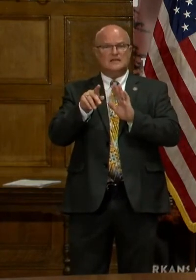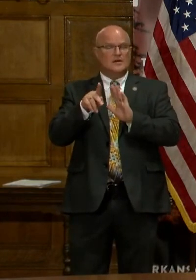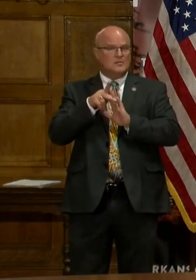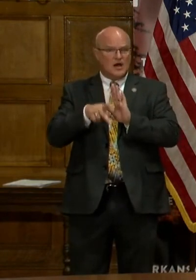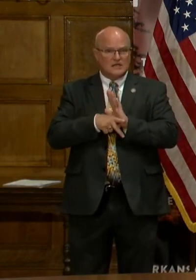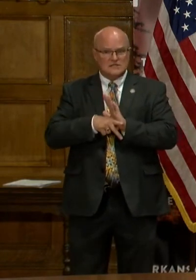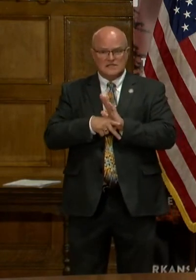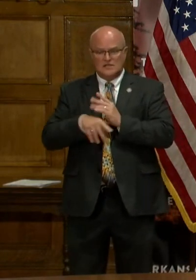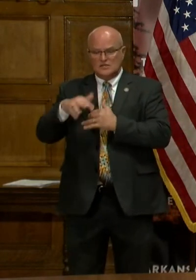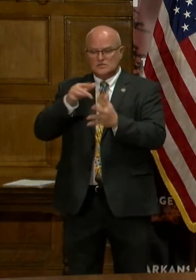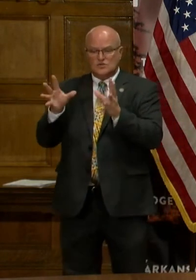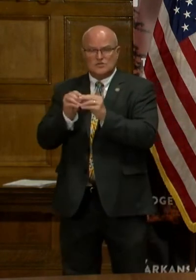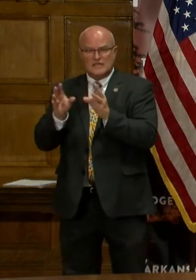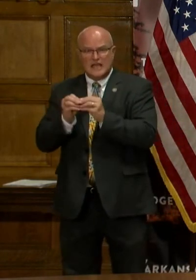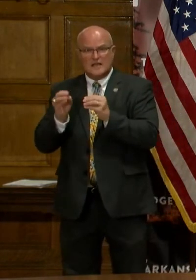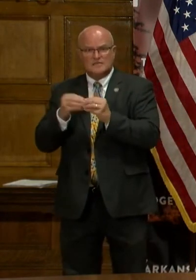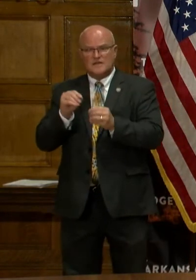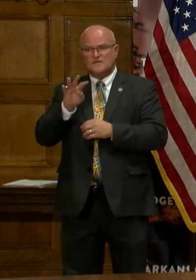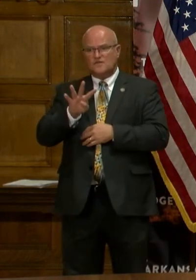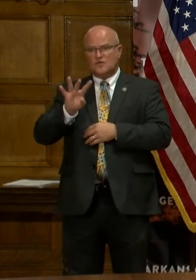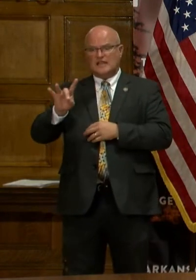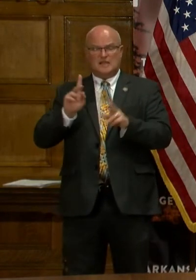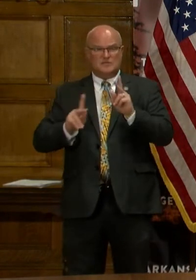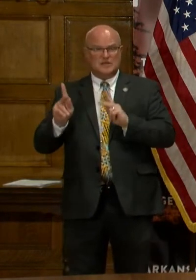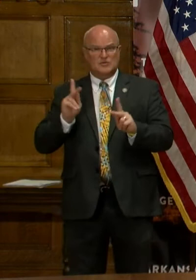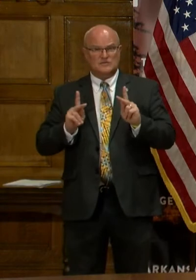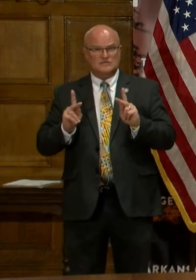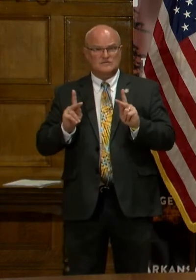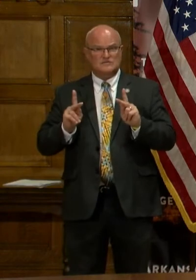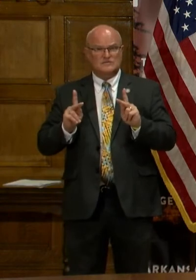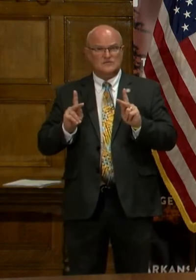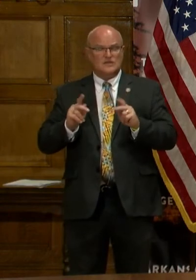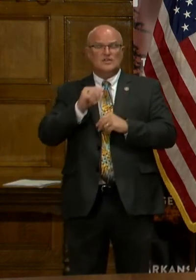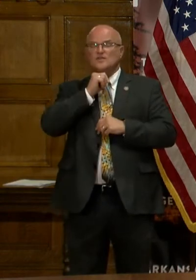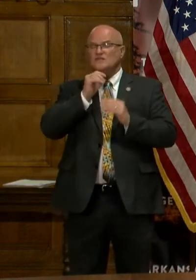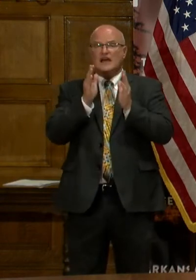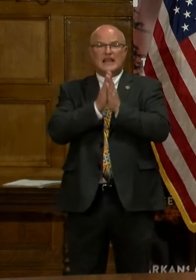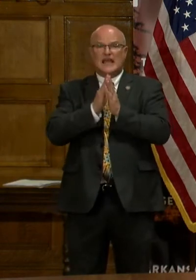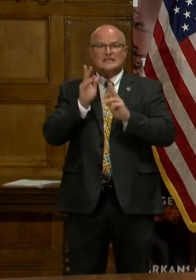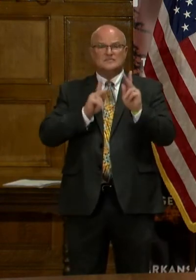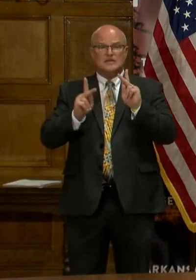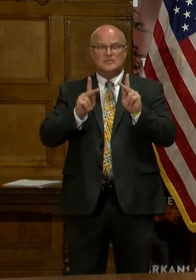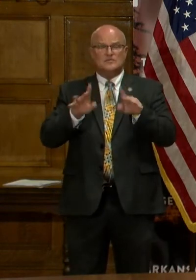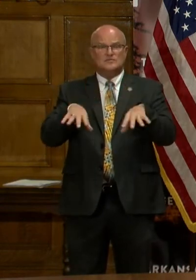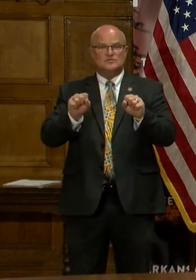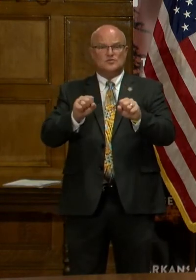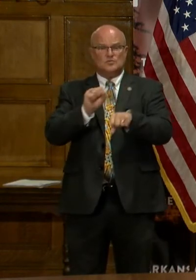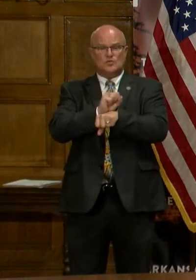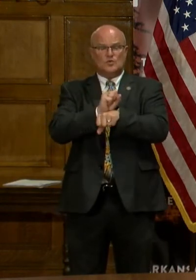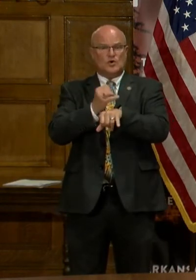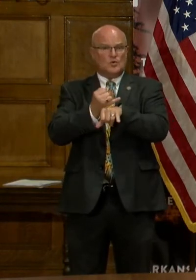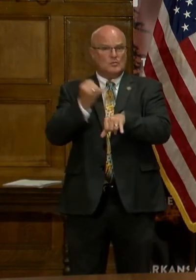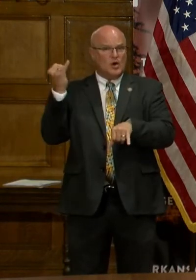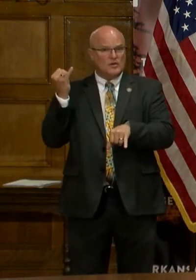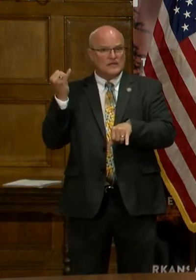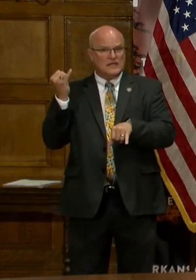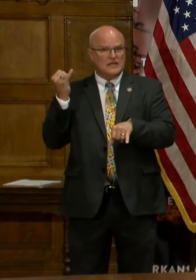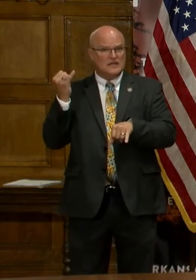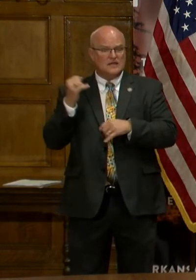social gatherings of greater than 48 people. You've not asked schools to resume to work remotely.